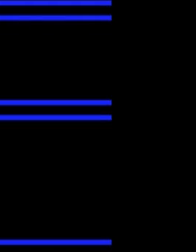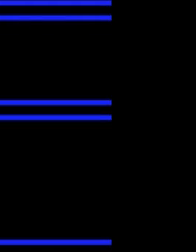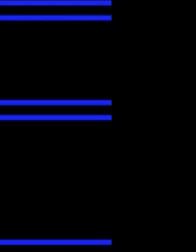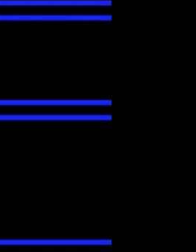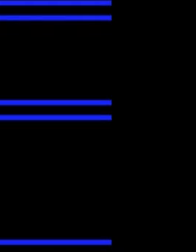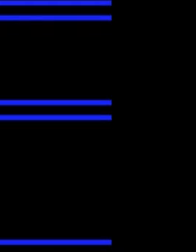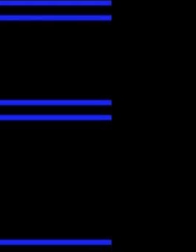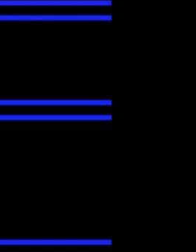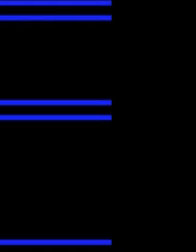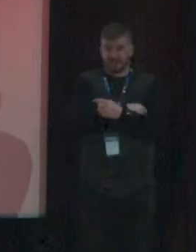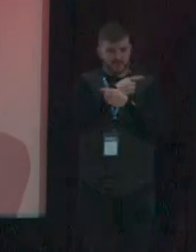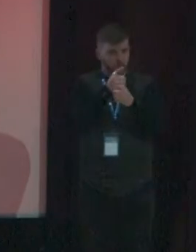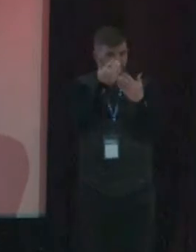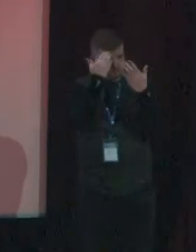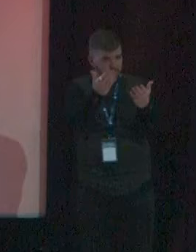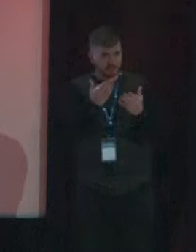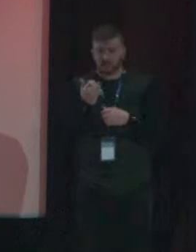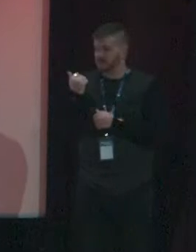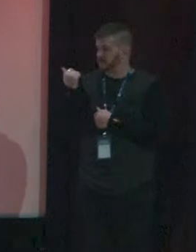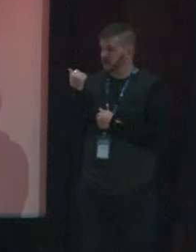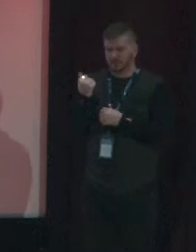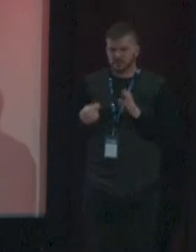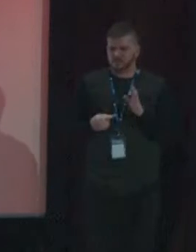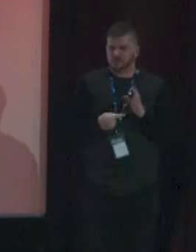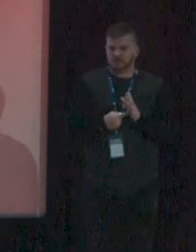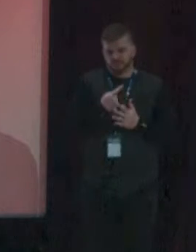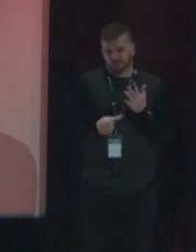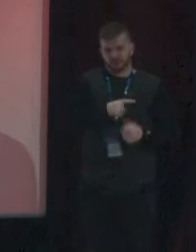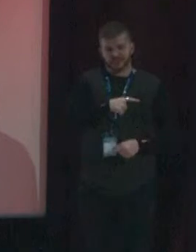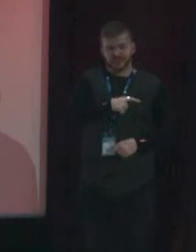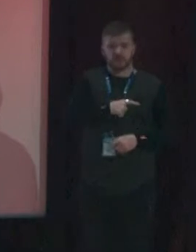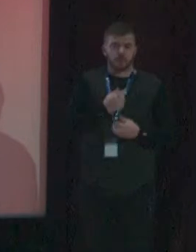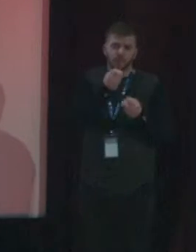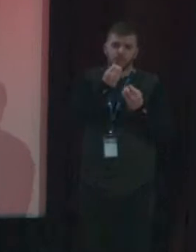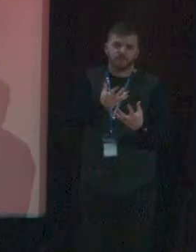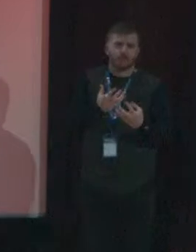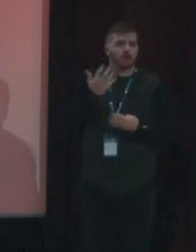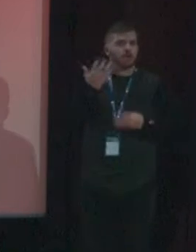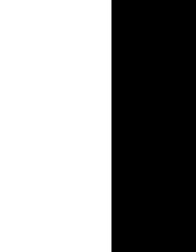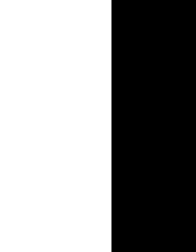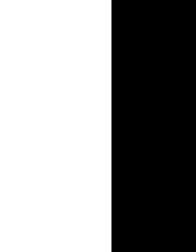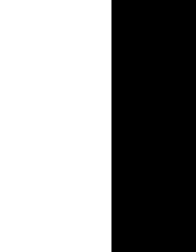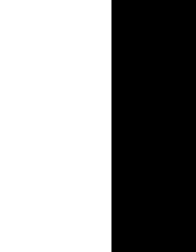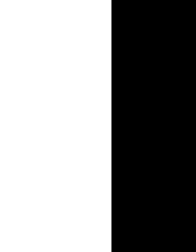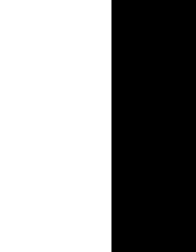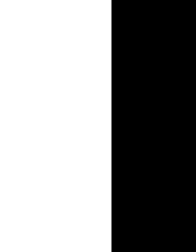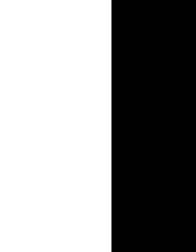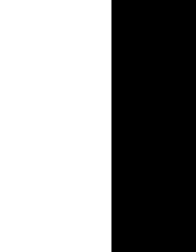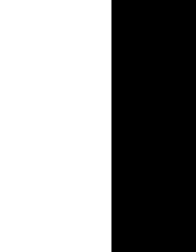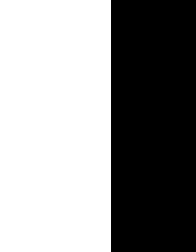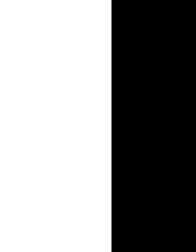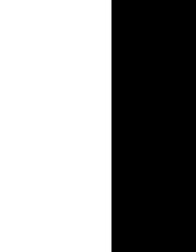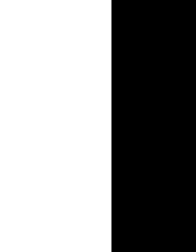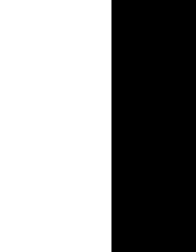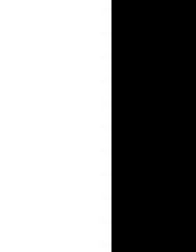Now, Pac-Man, in case you don't know, is significant for a number of reasons. This wonderful little 1980 arcade coin-op,